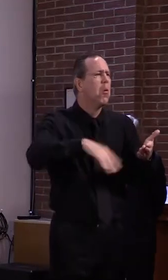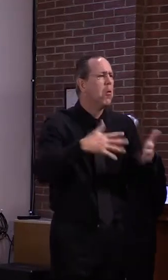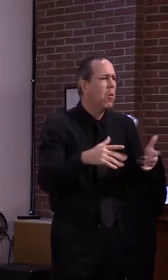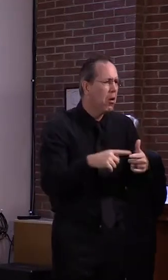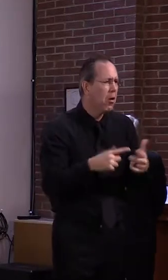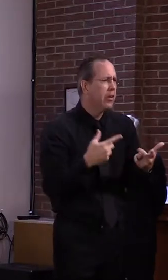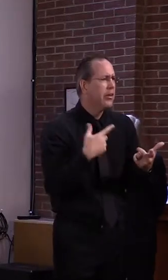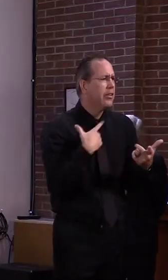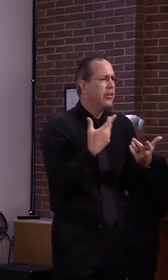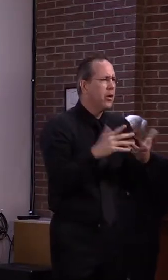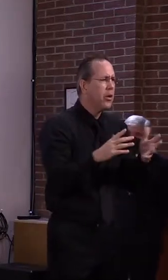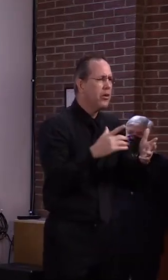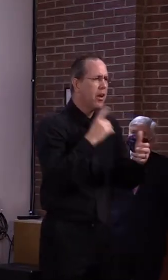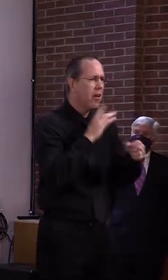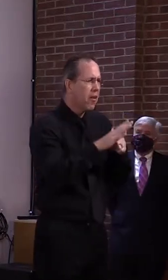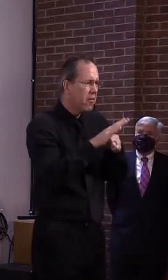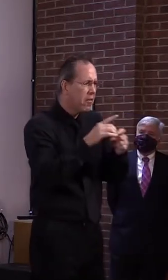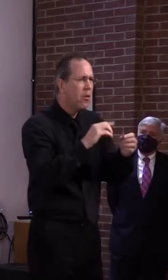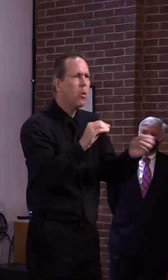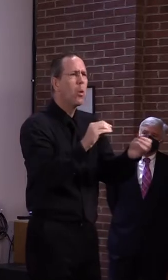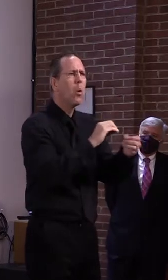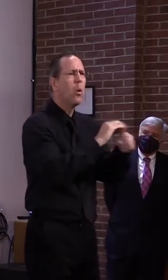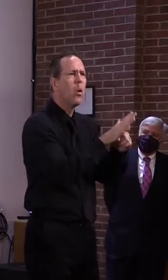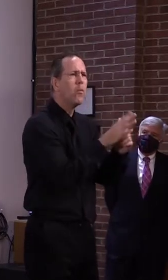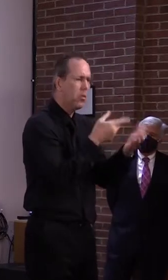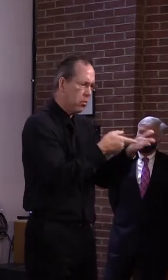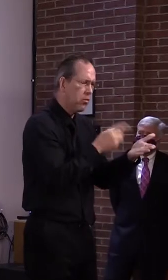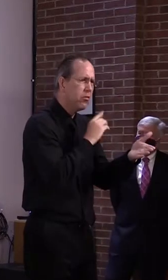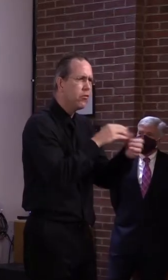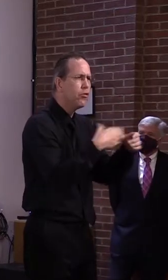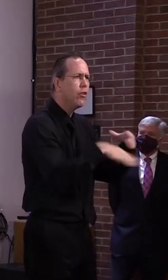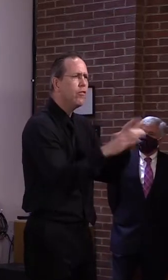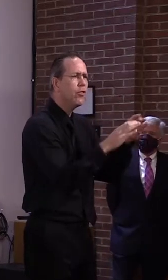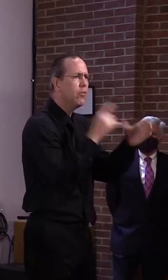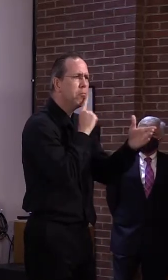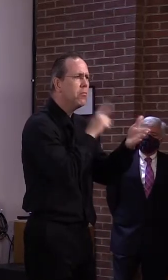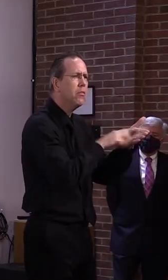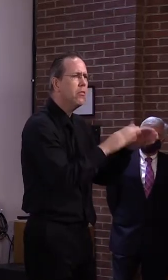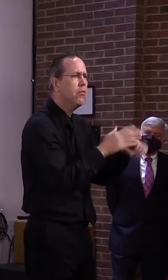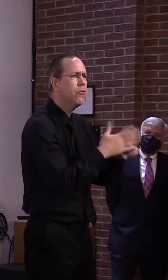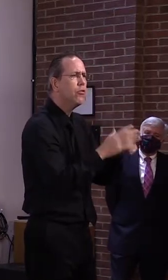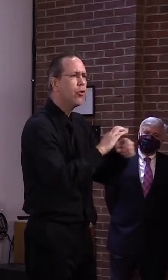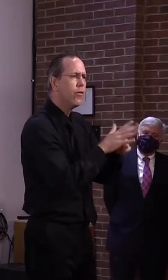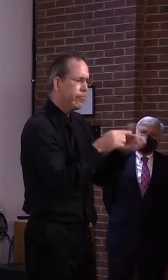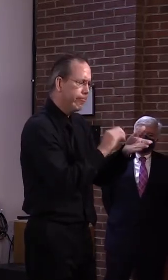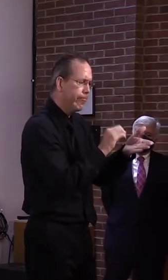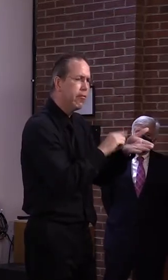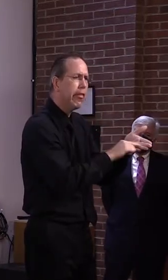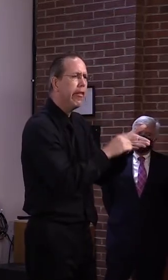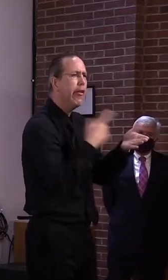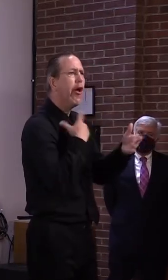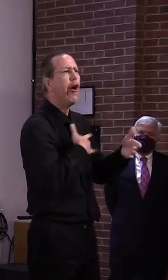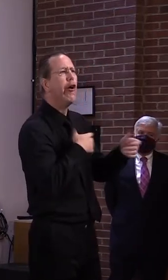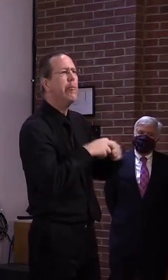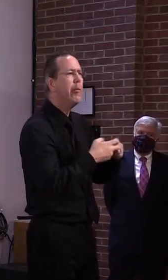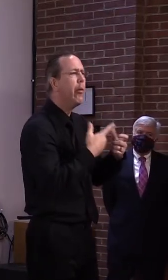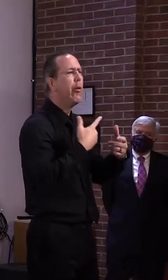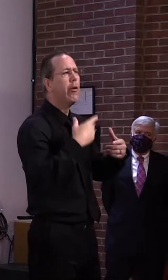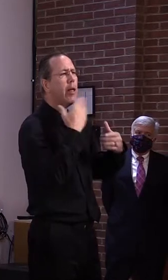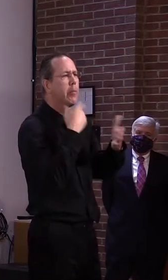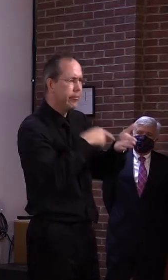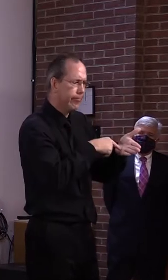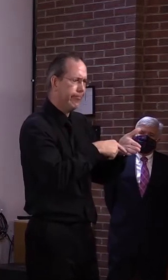no pandemic. Why have we put all these restrictions in place and kept our society from moving along and doing what it wants to do every